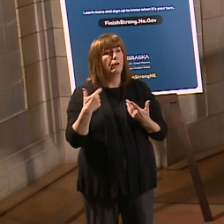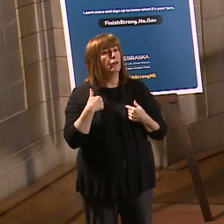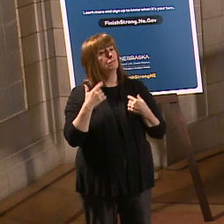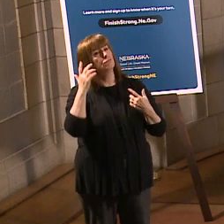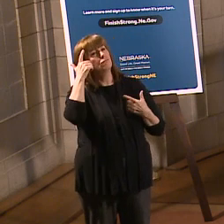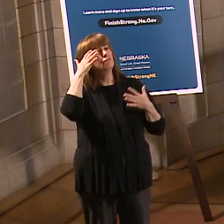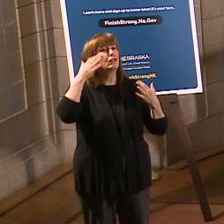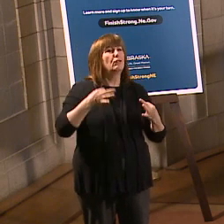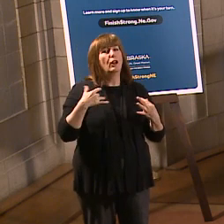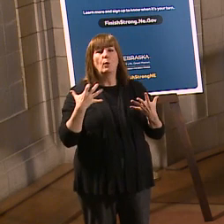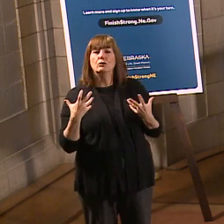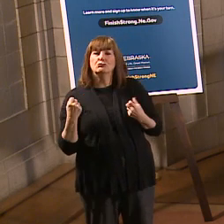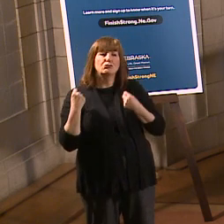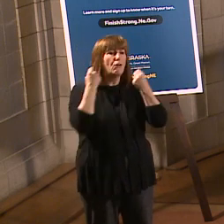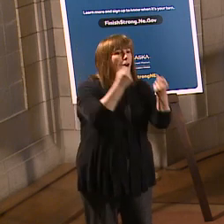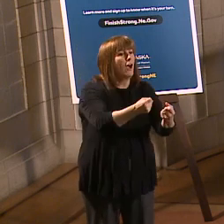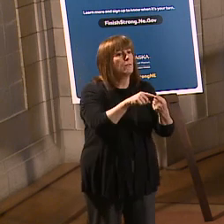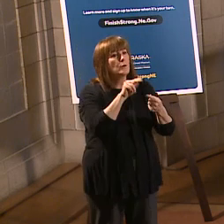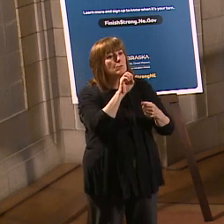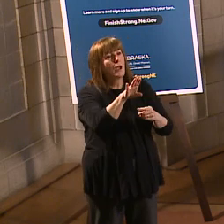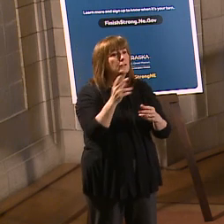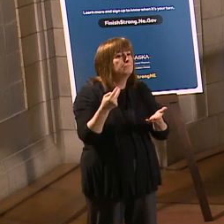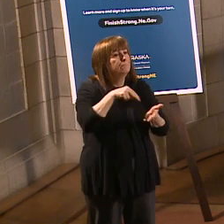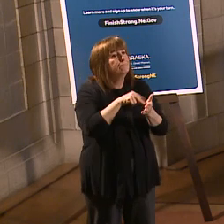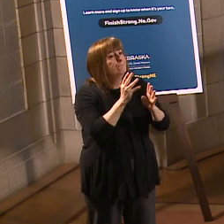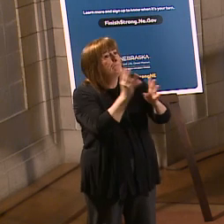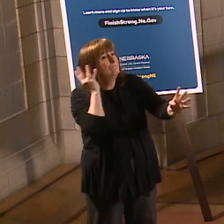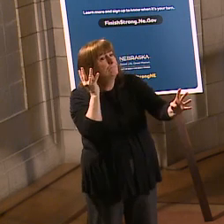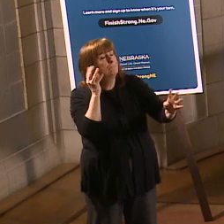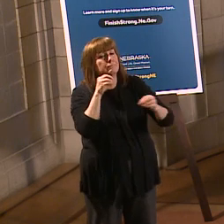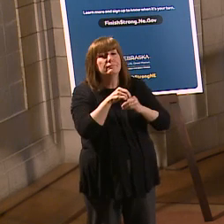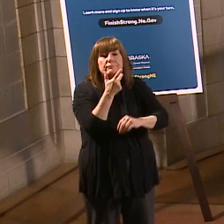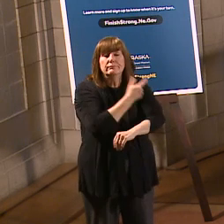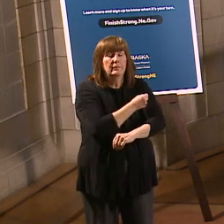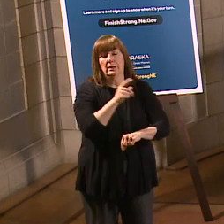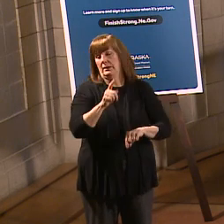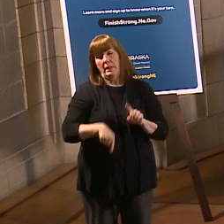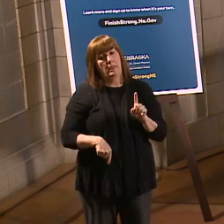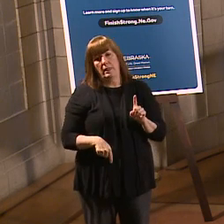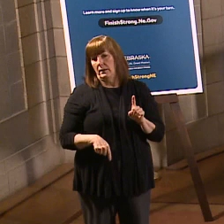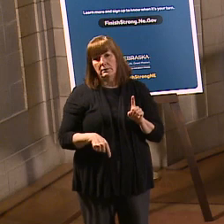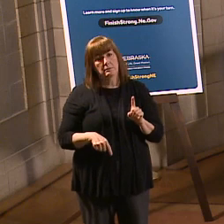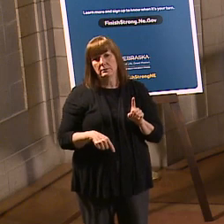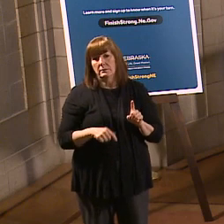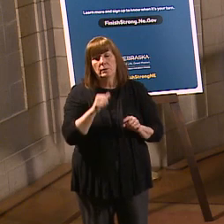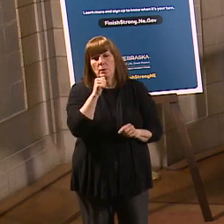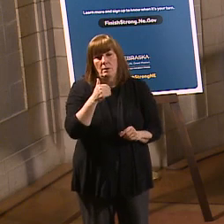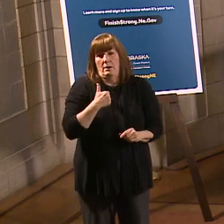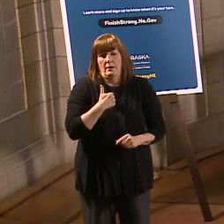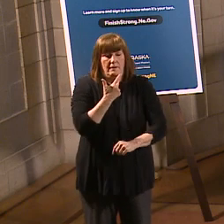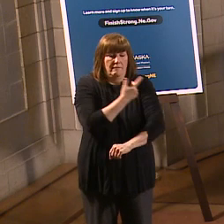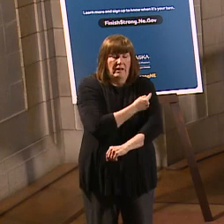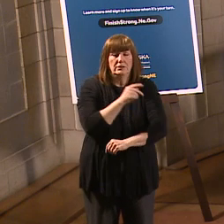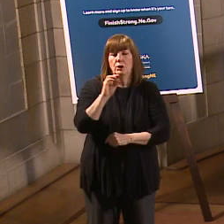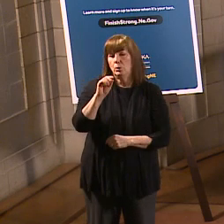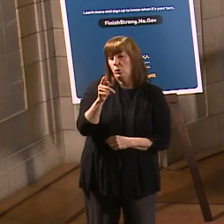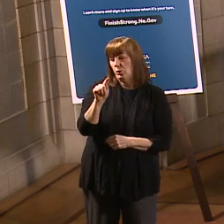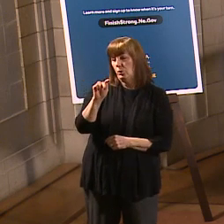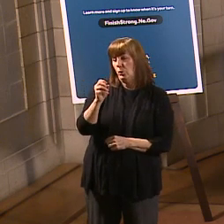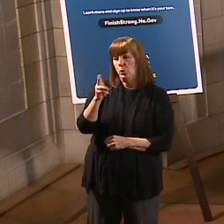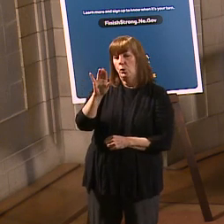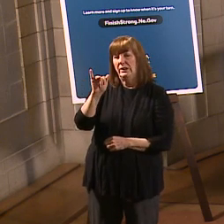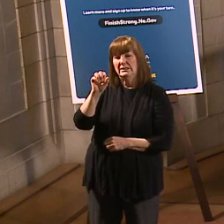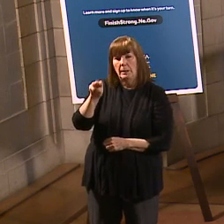to Nebraska from another state and get in line and get a vaccine. You can't do that here in Nebraska. So we don't really have vaccine tourism here in the state.